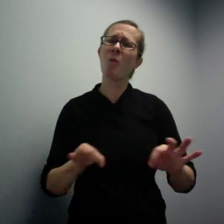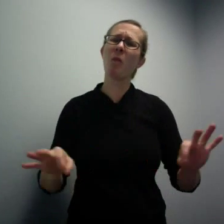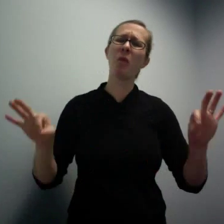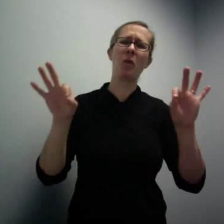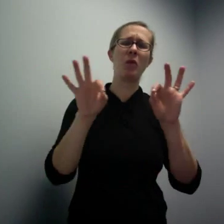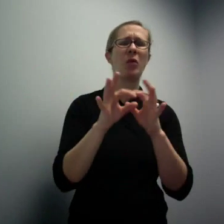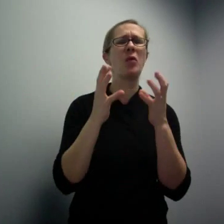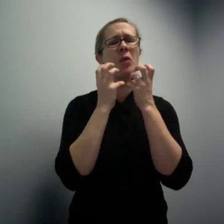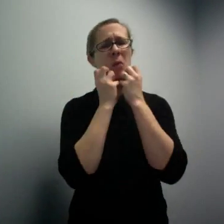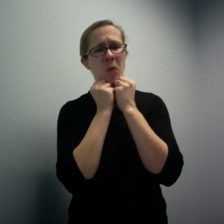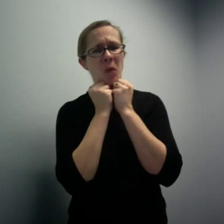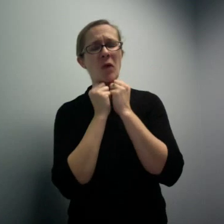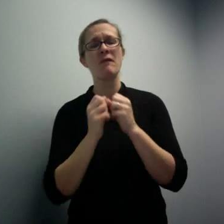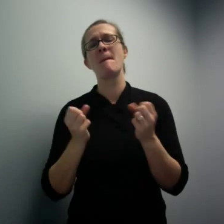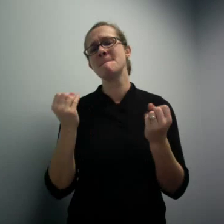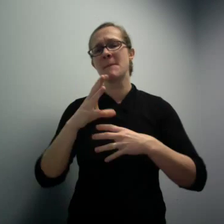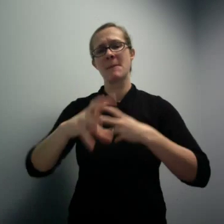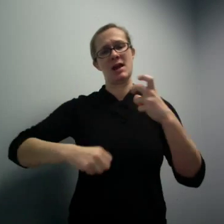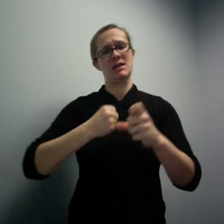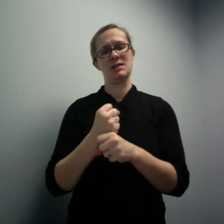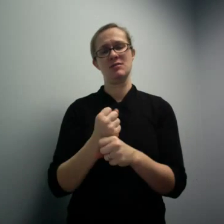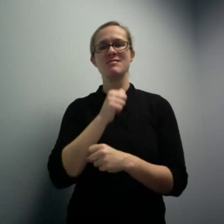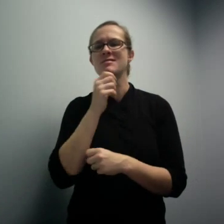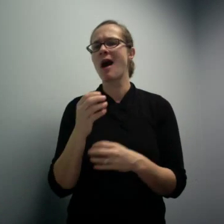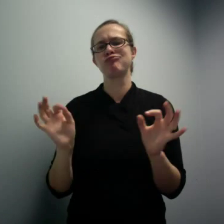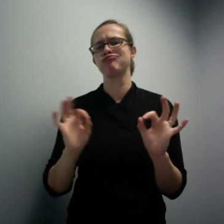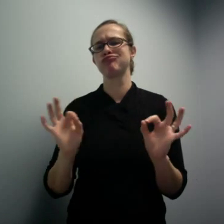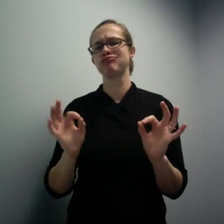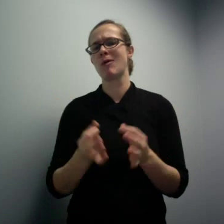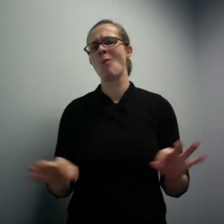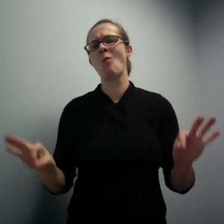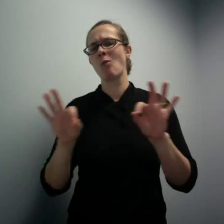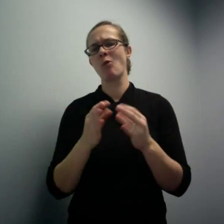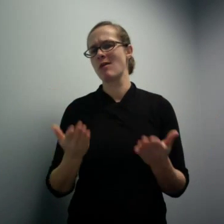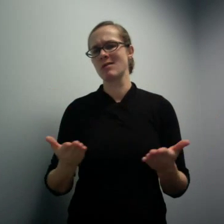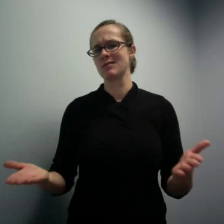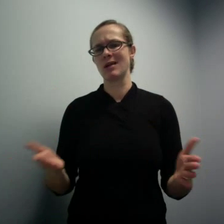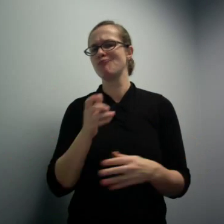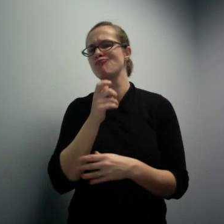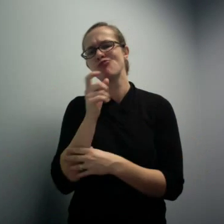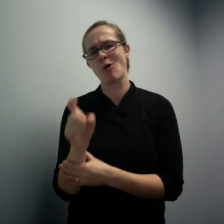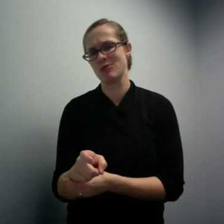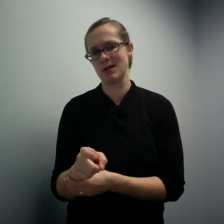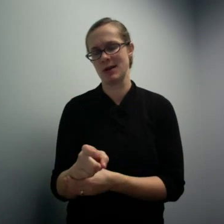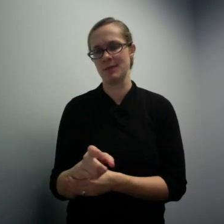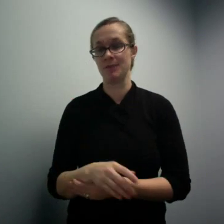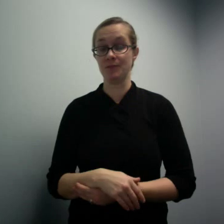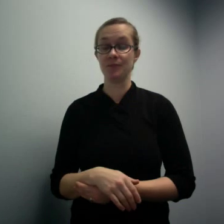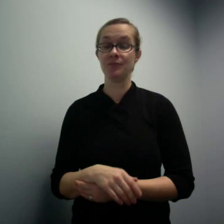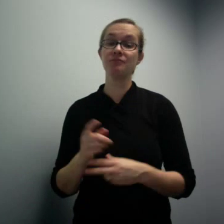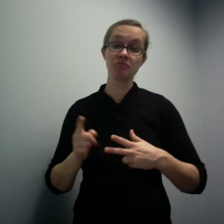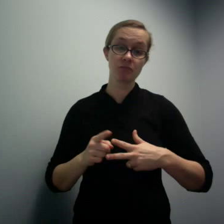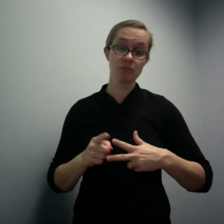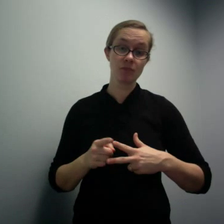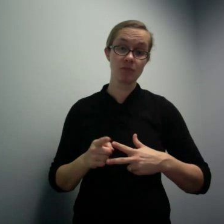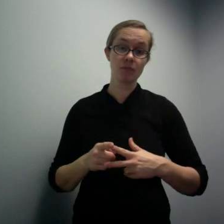for years, not just stuff. Secondly, our new mantra, small is sexy. We want space